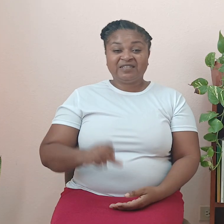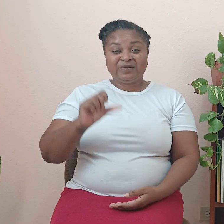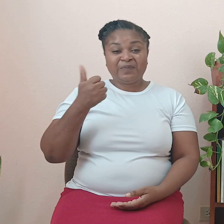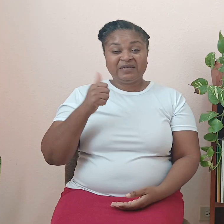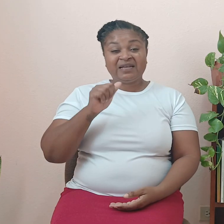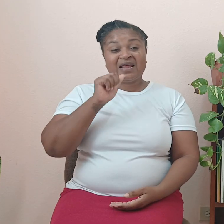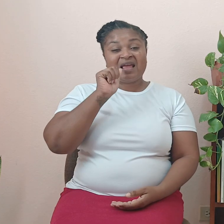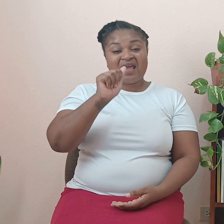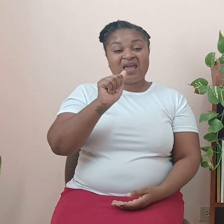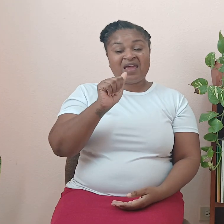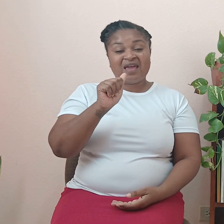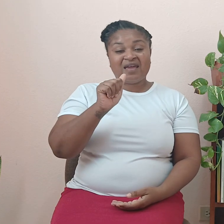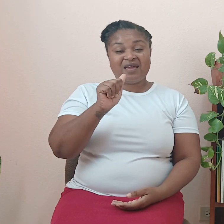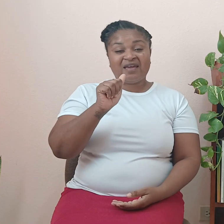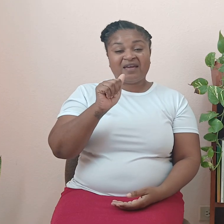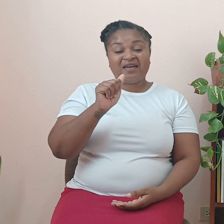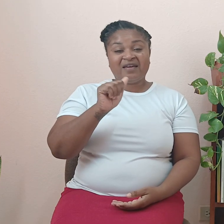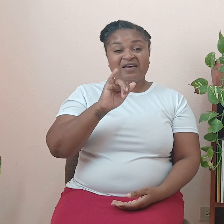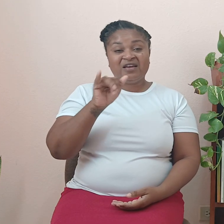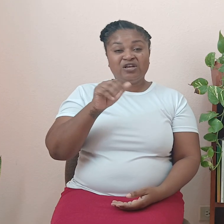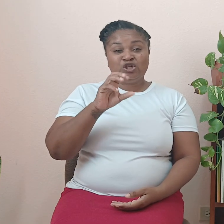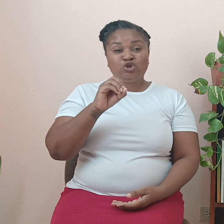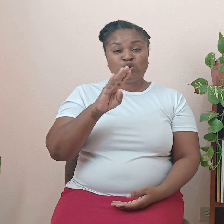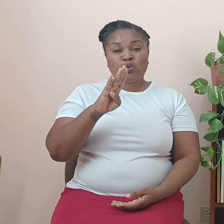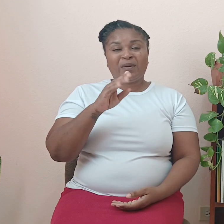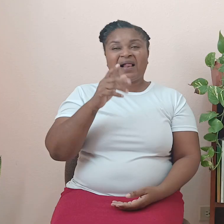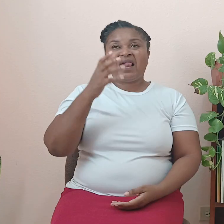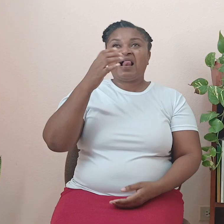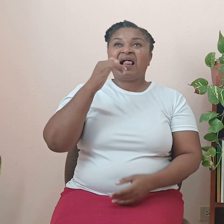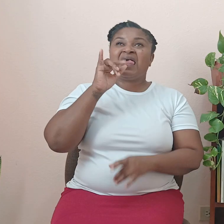10a. He laughed at God.